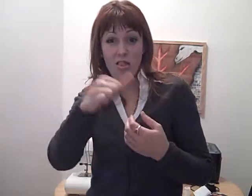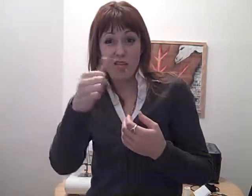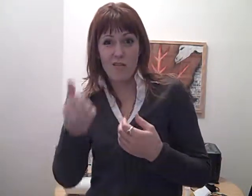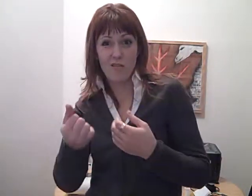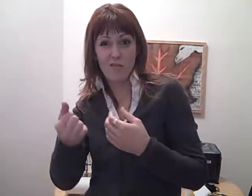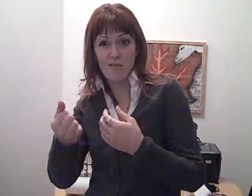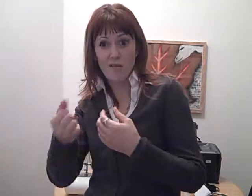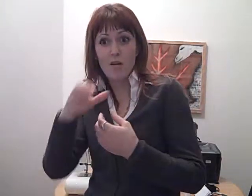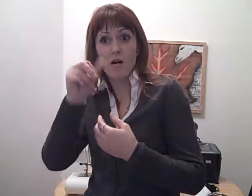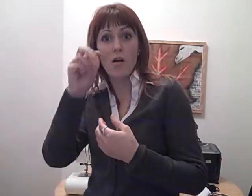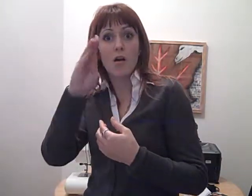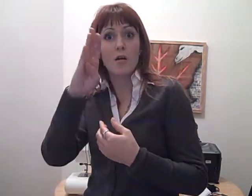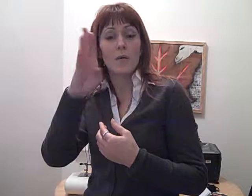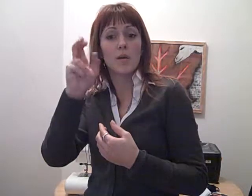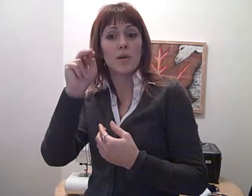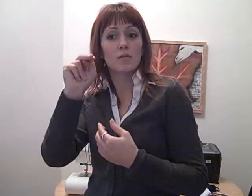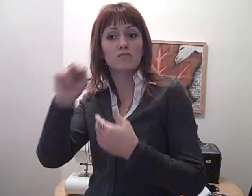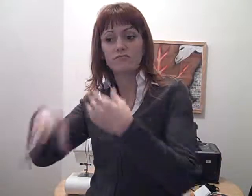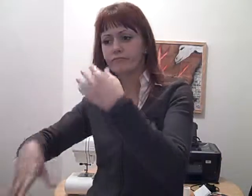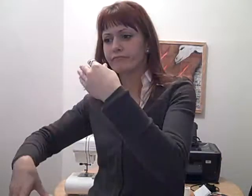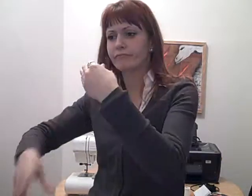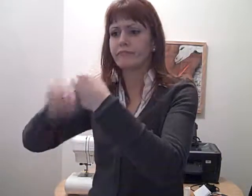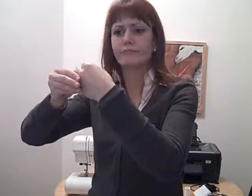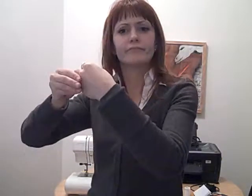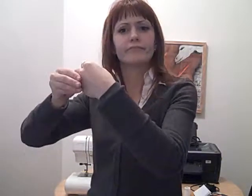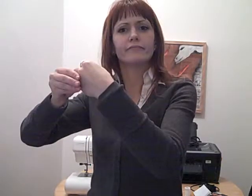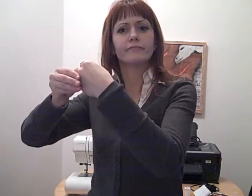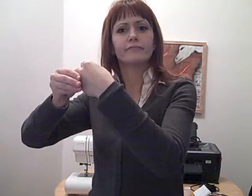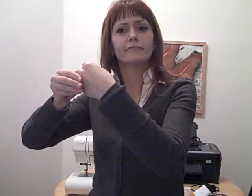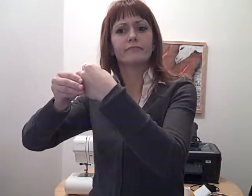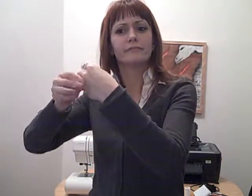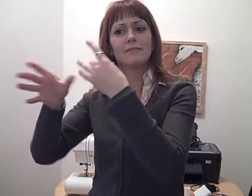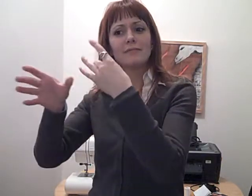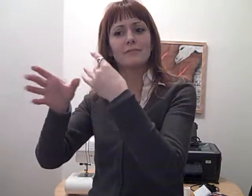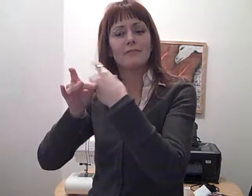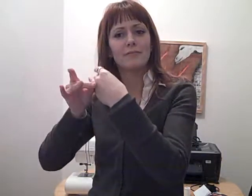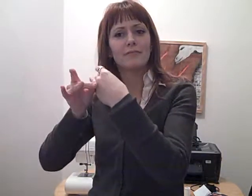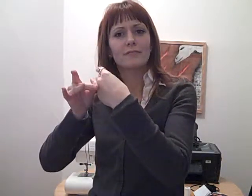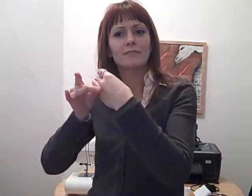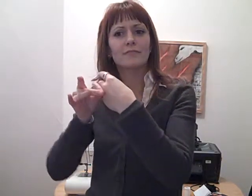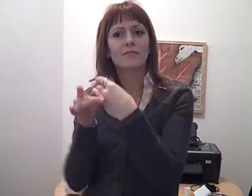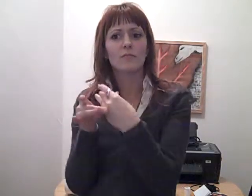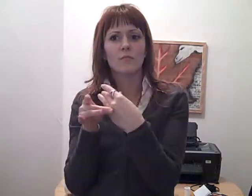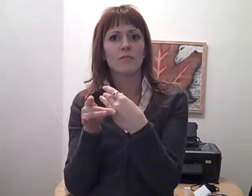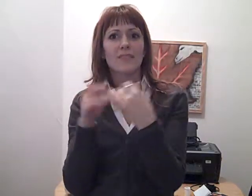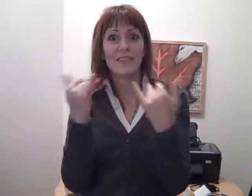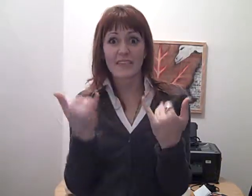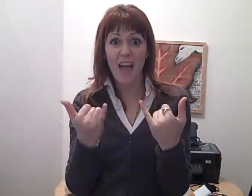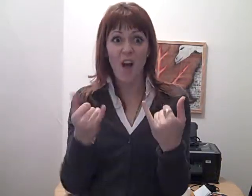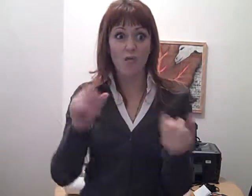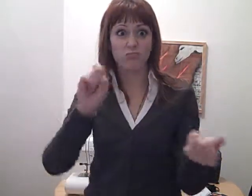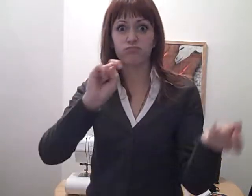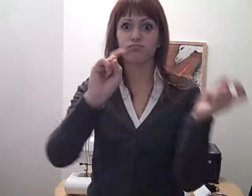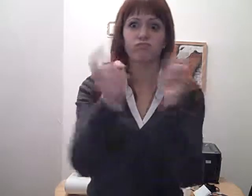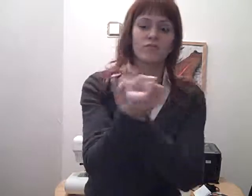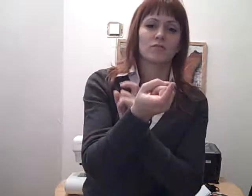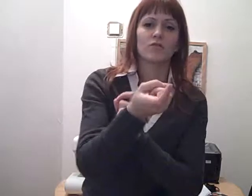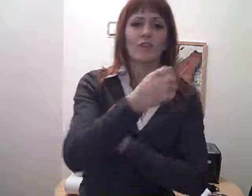Suddenly, you've converted energy into an electron on a plastic surface that you can stick on your